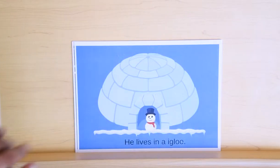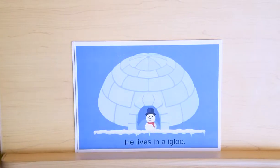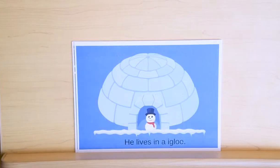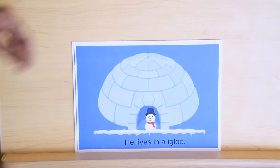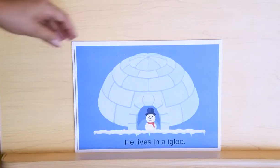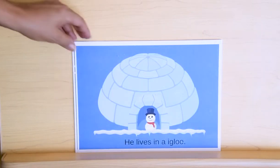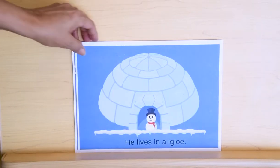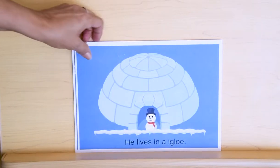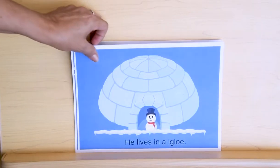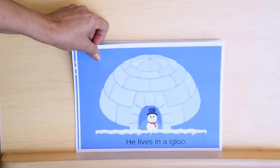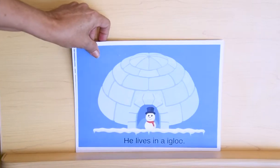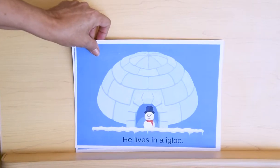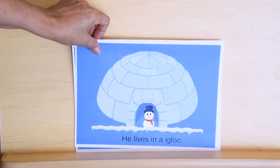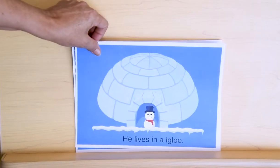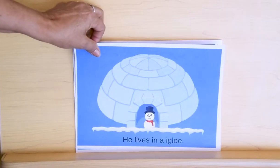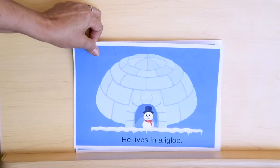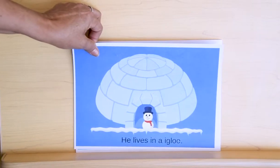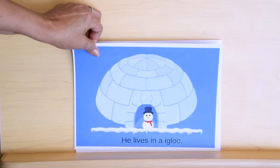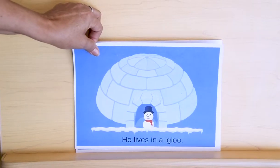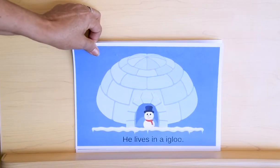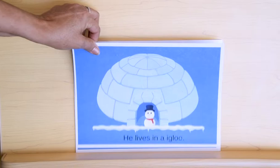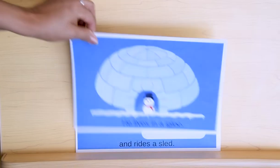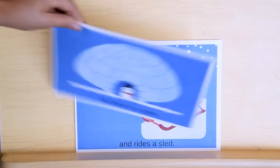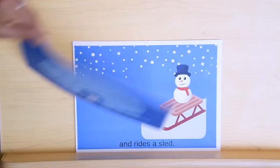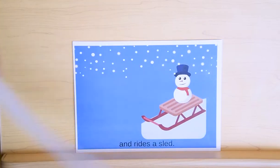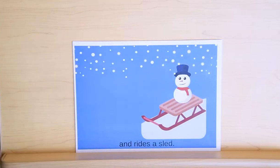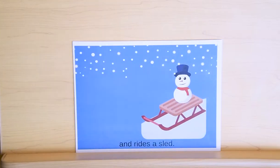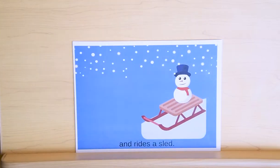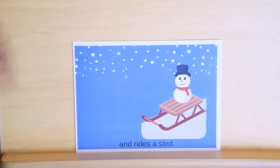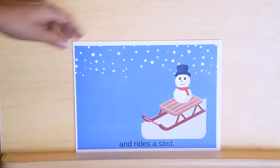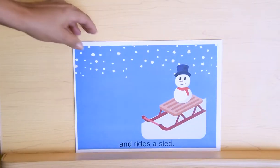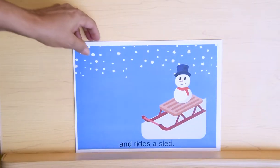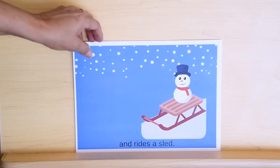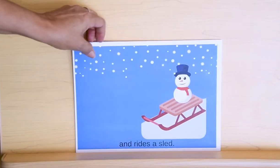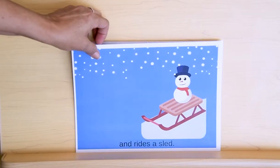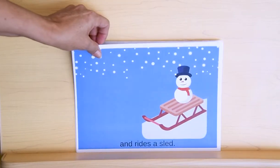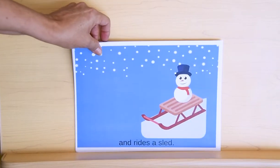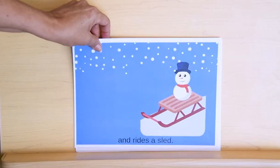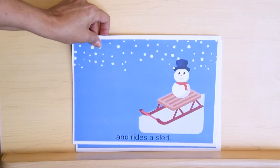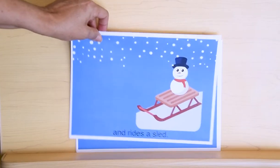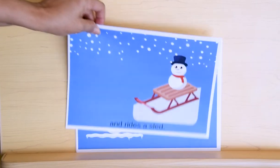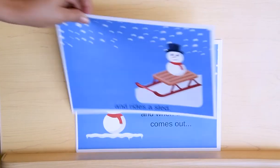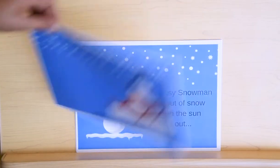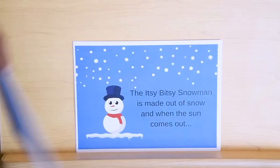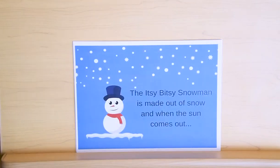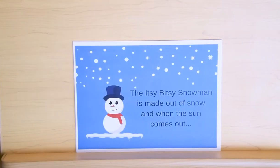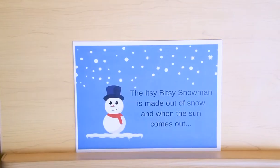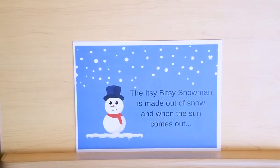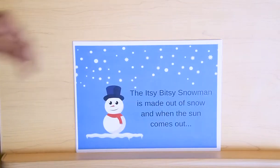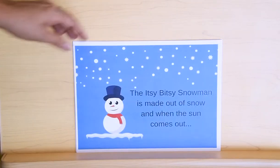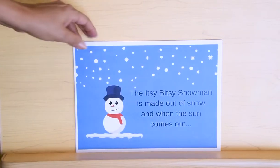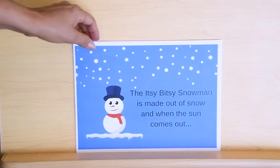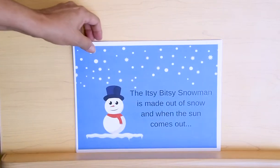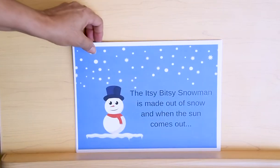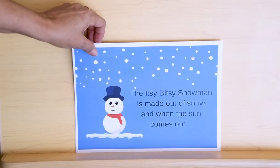big tummy. He lives in an igloo and rides a sled. The Itsy